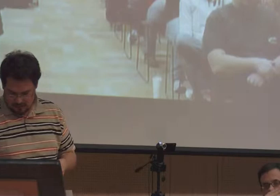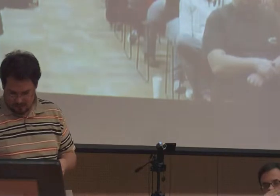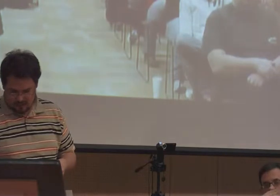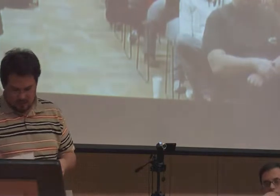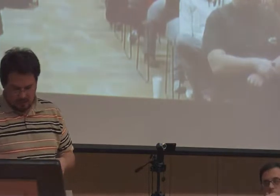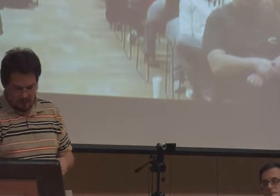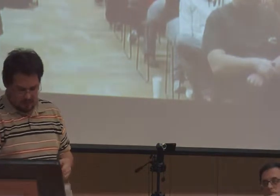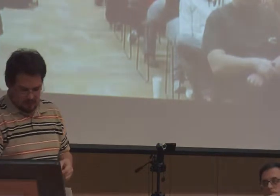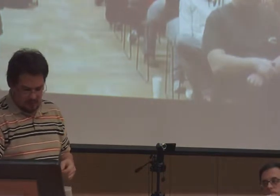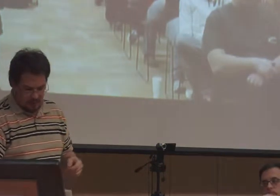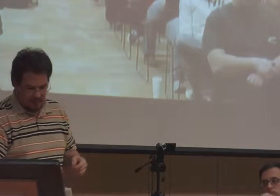made.